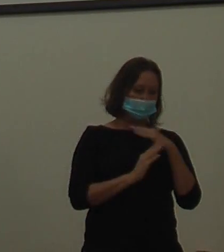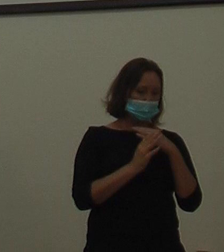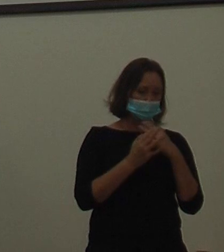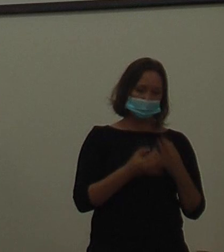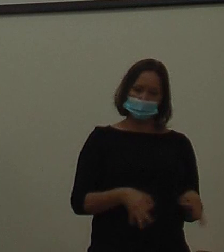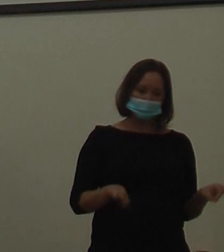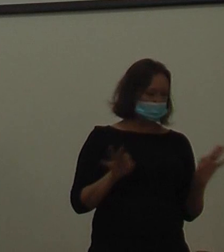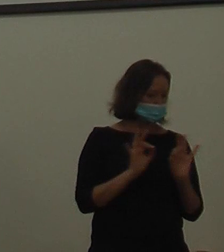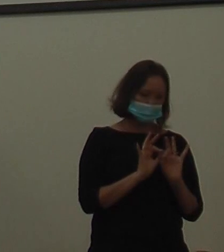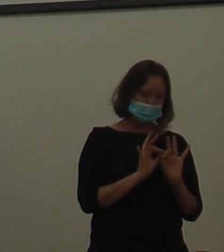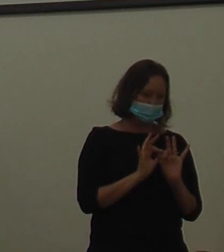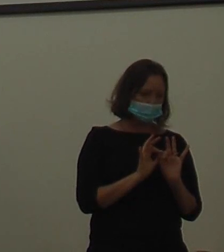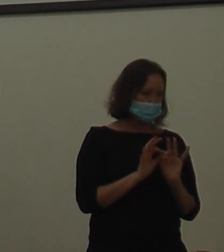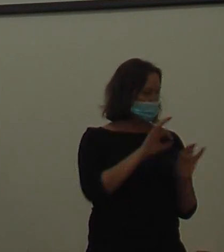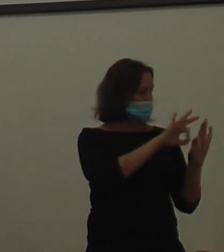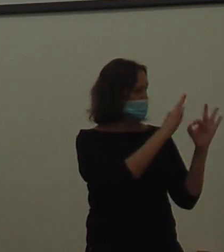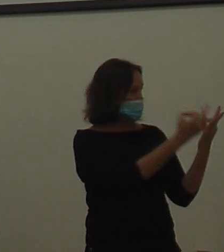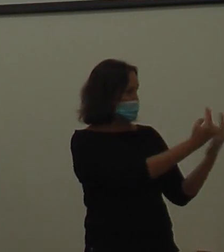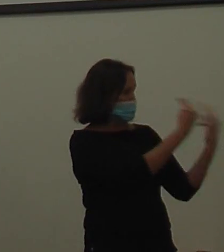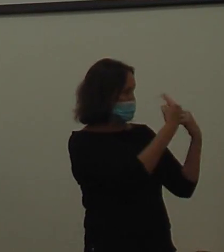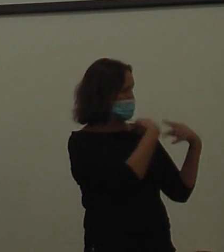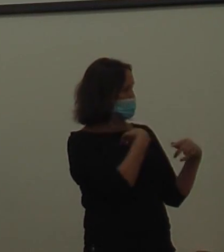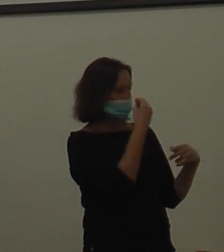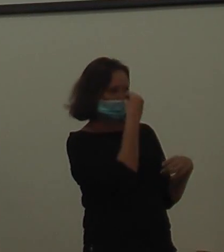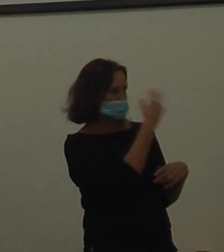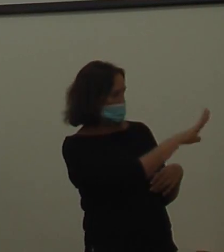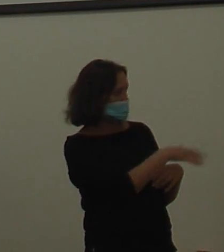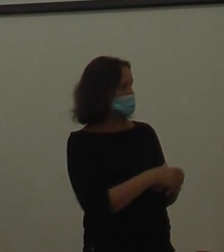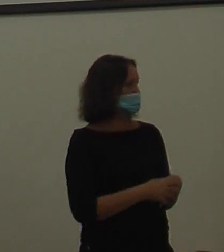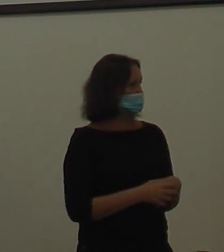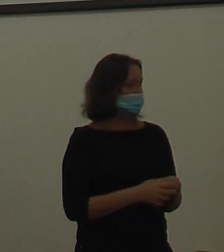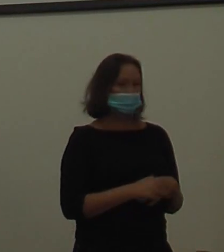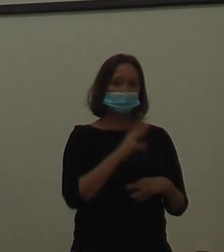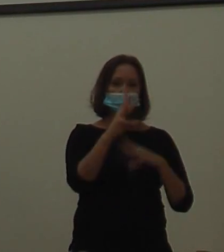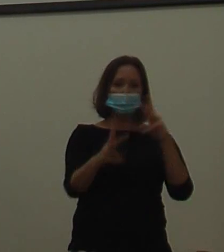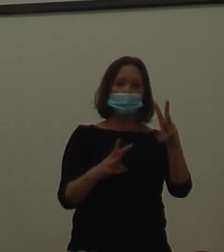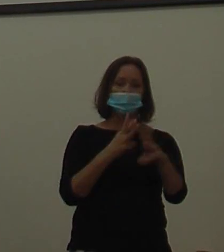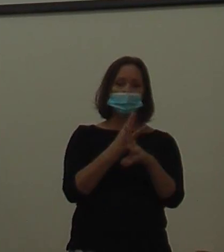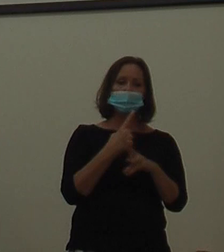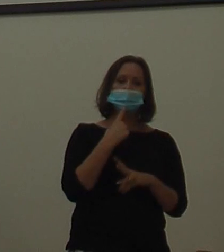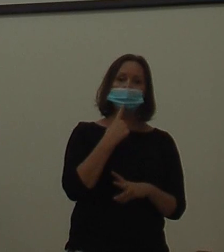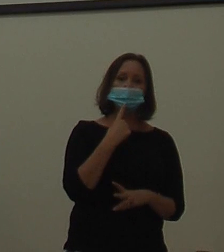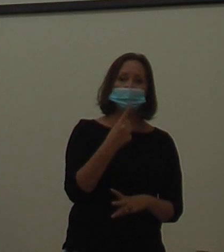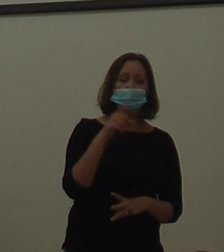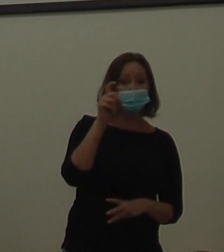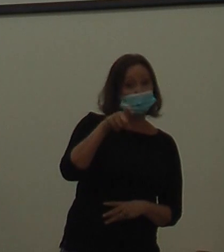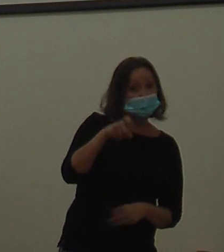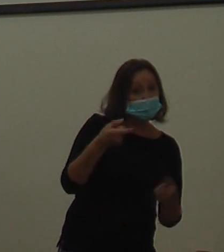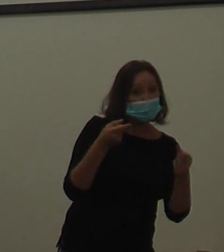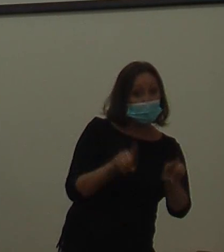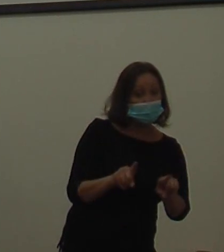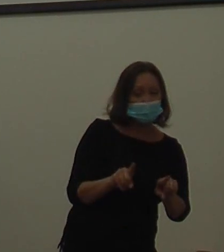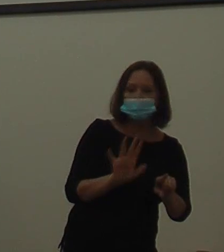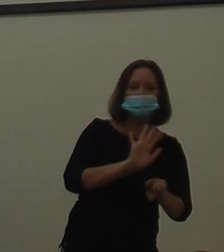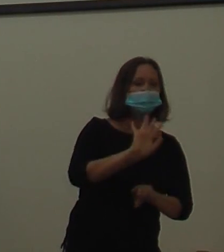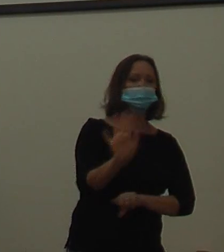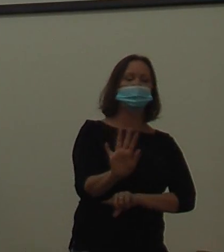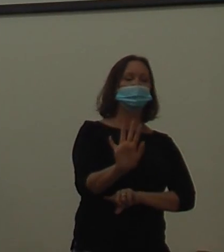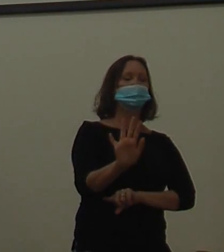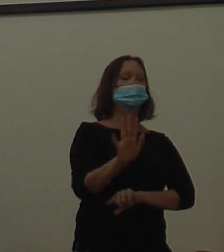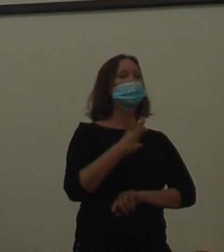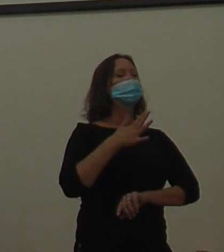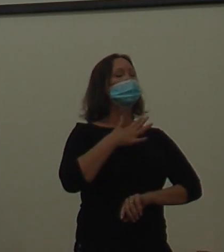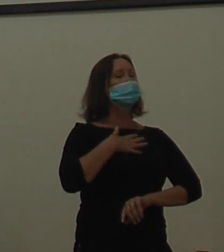might think. I don't care what the world says should or shouldn't happen. I'm going to put my